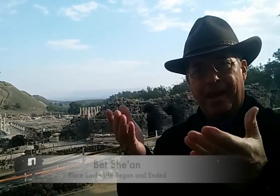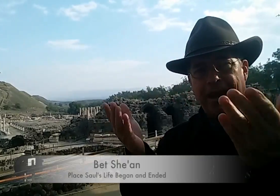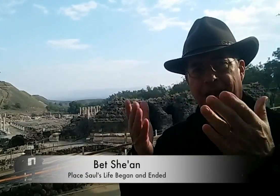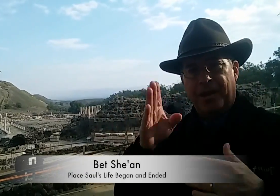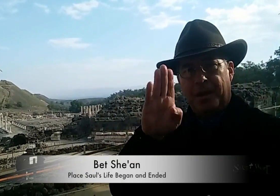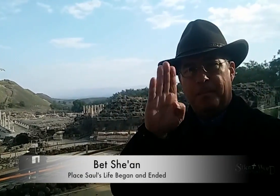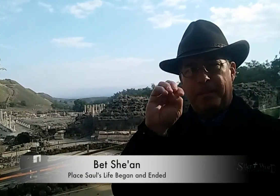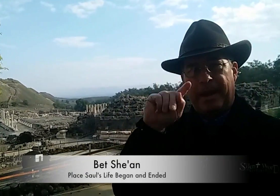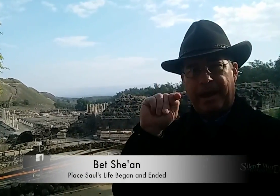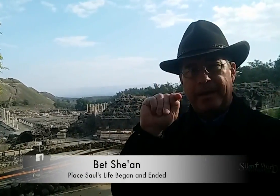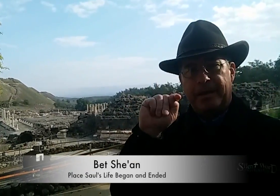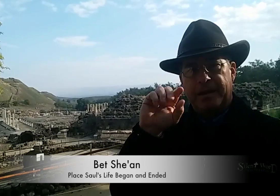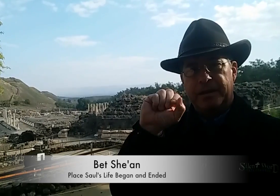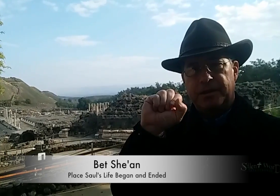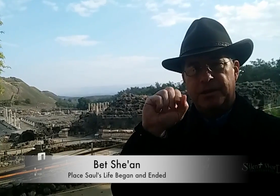Beit She'an.